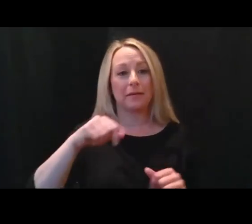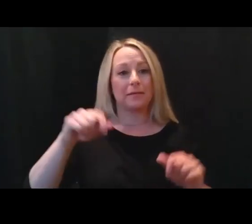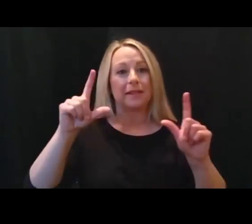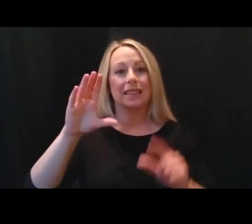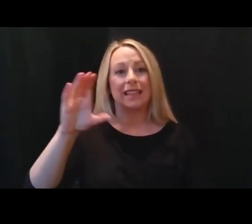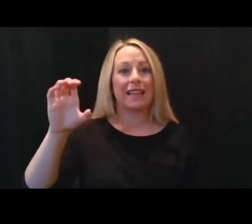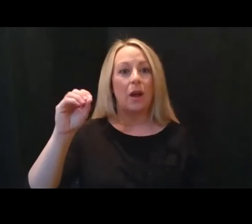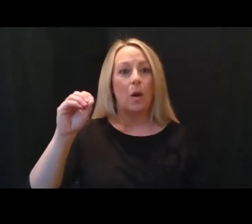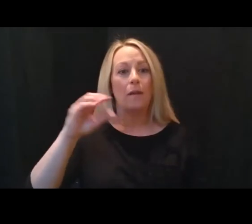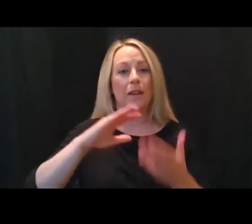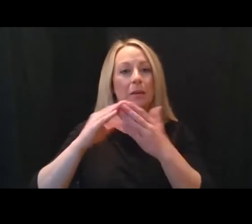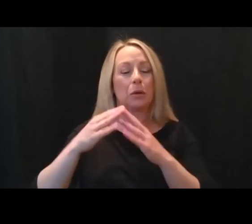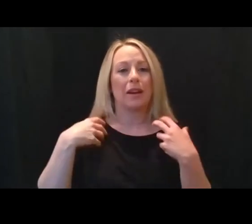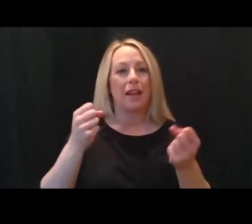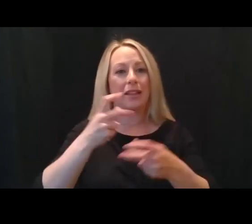started.